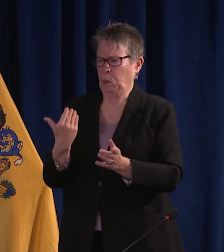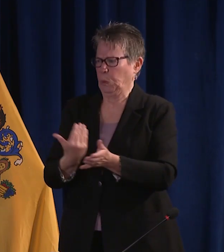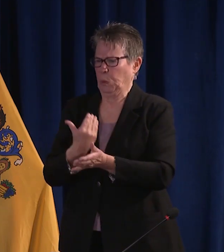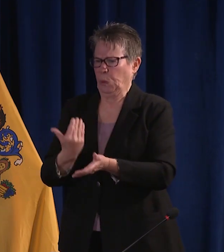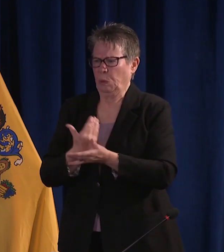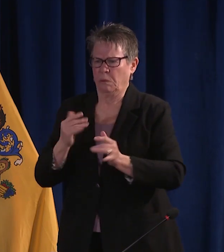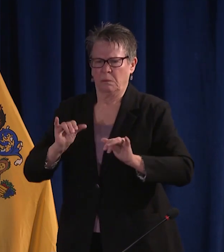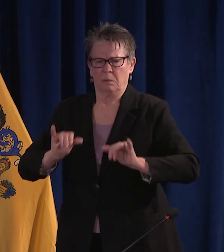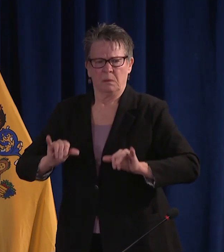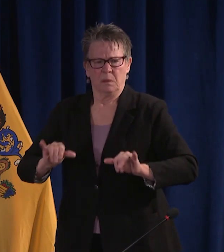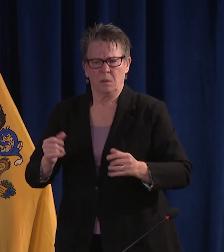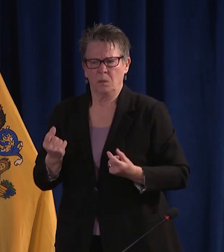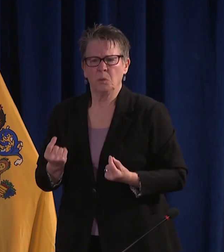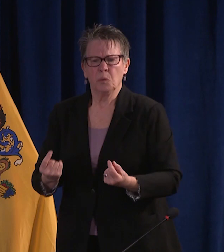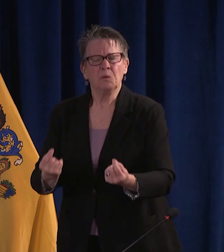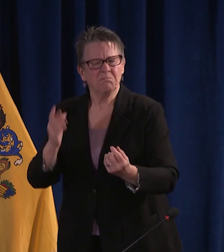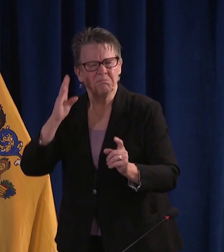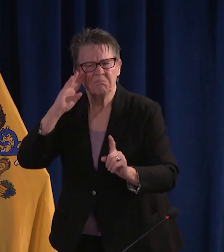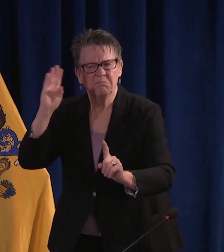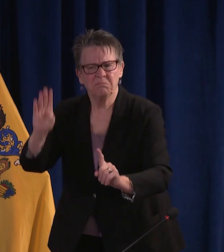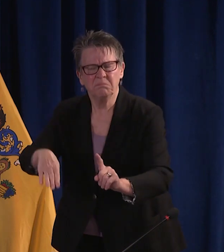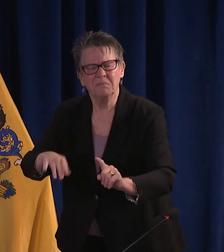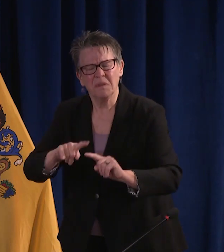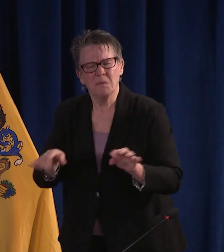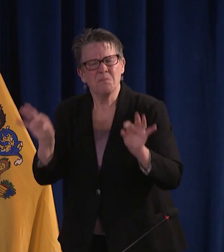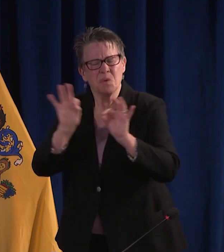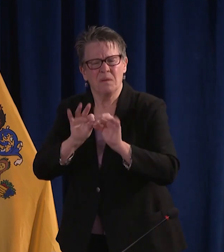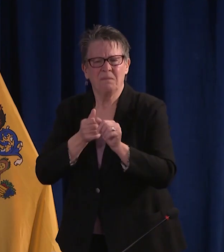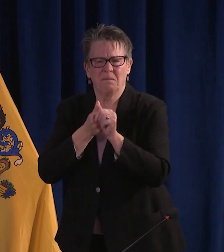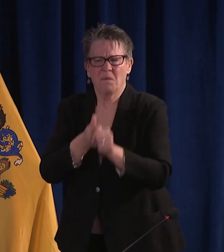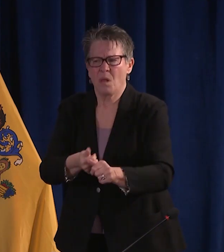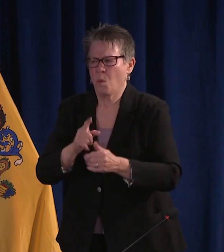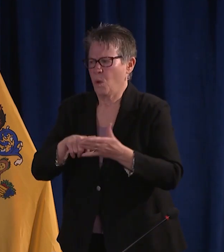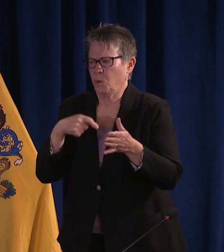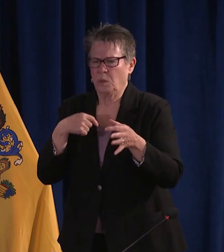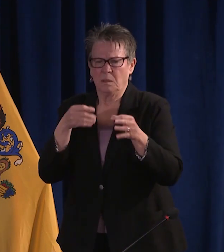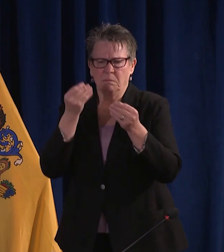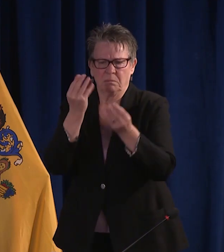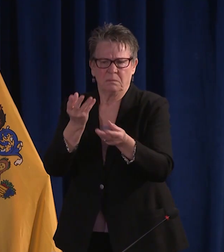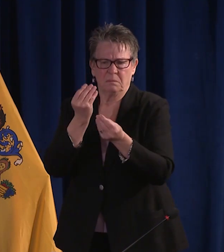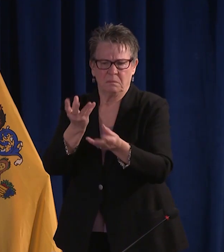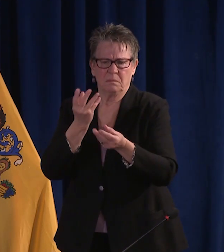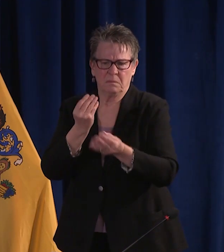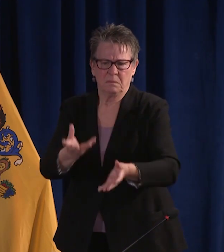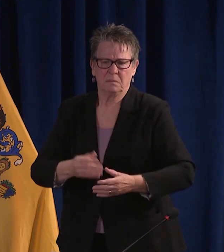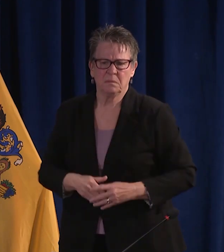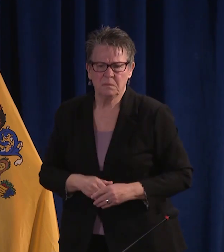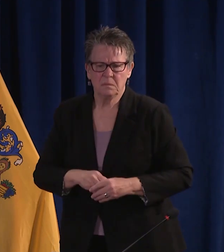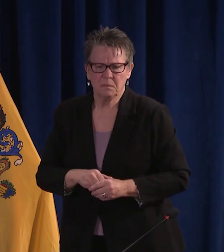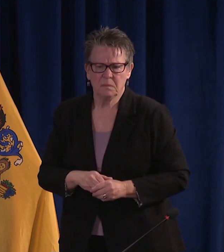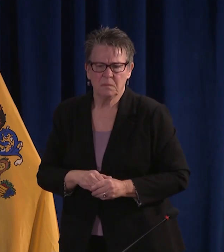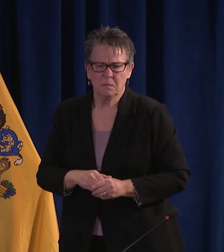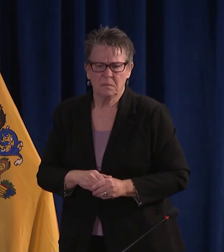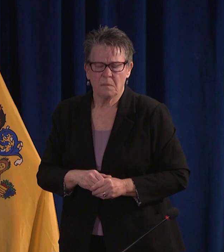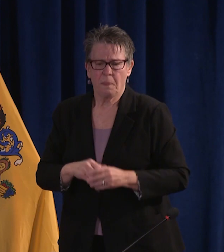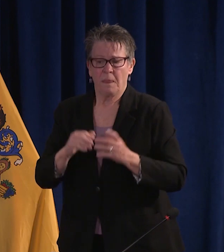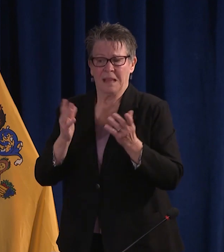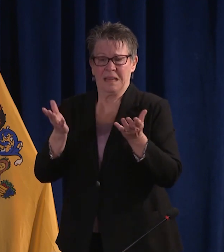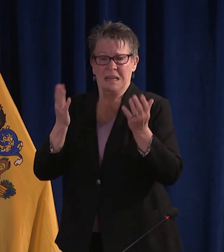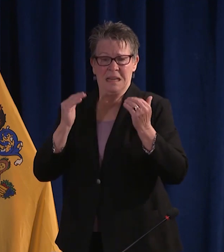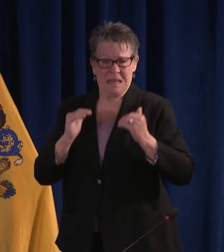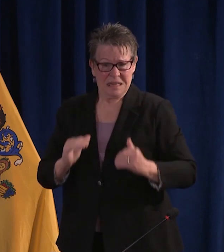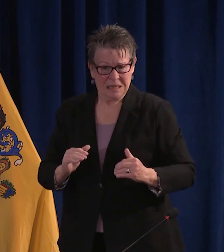make it evident that we understand that county and local governments are focused on their own concerns. In